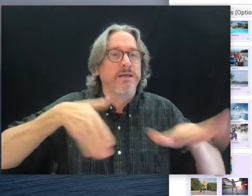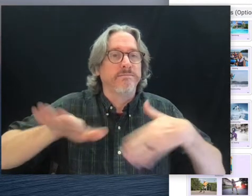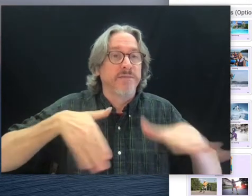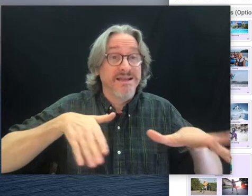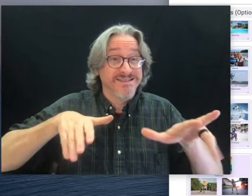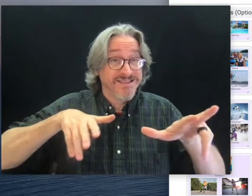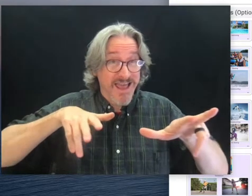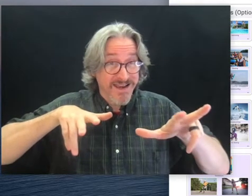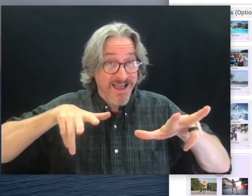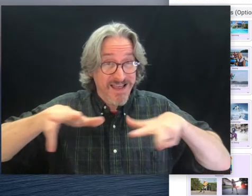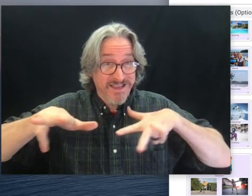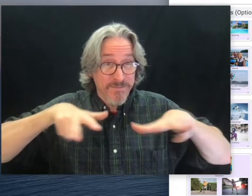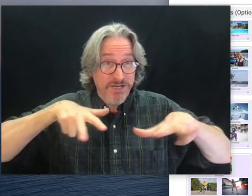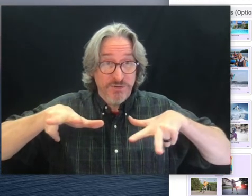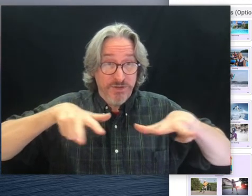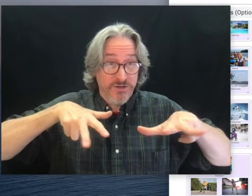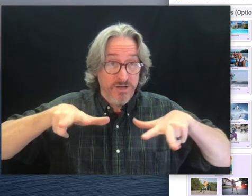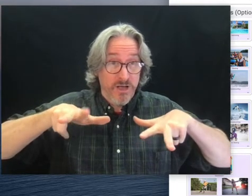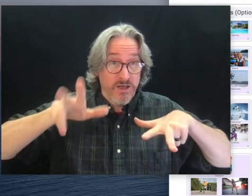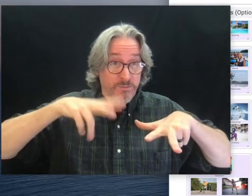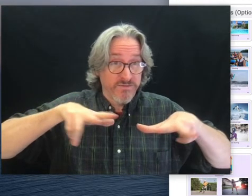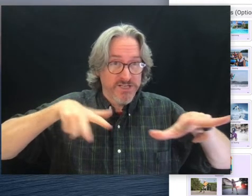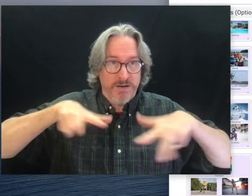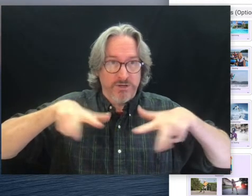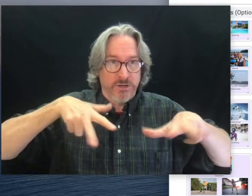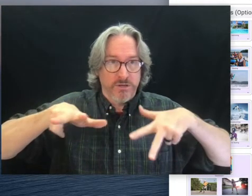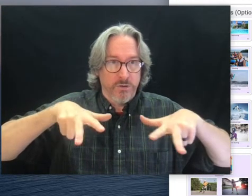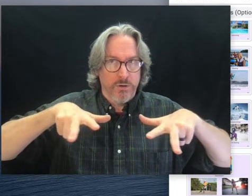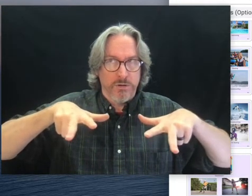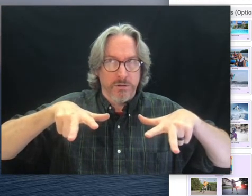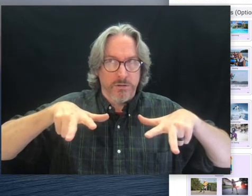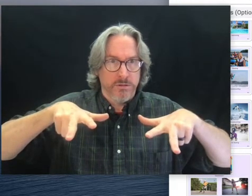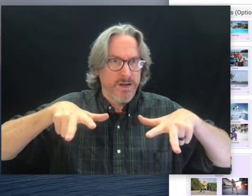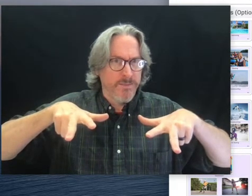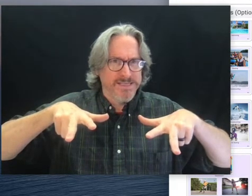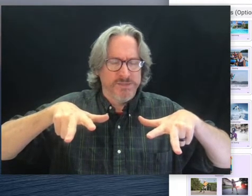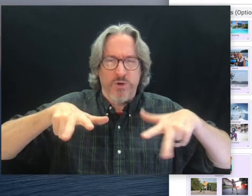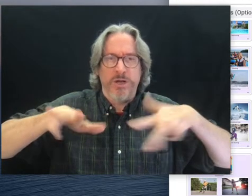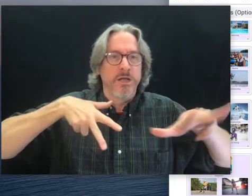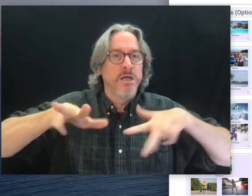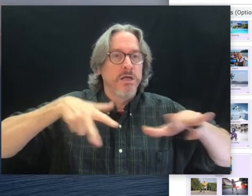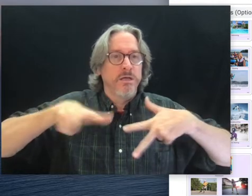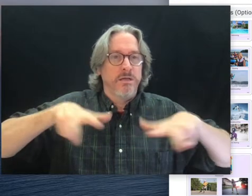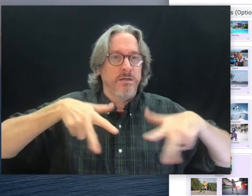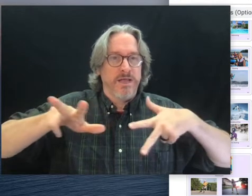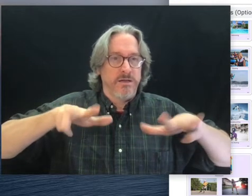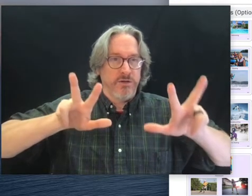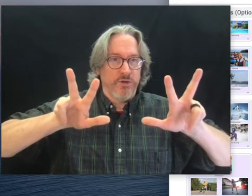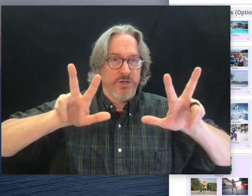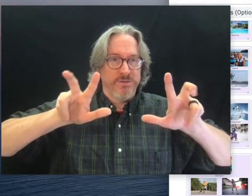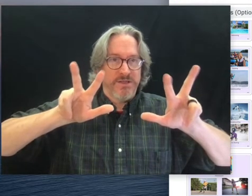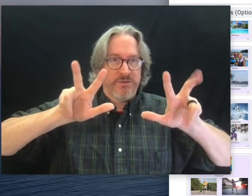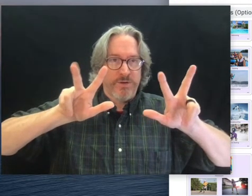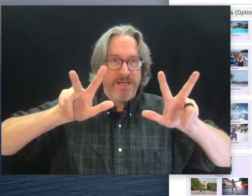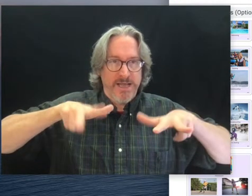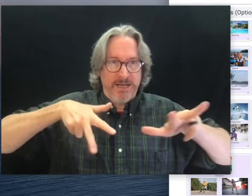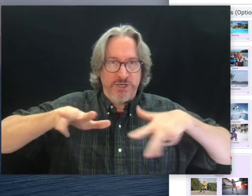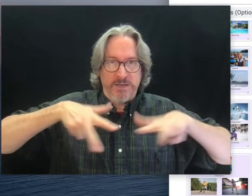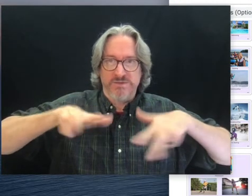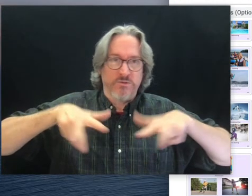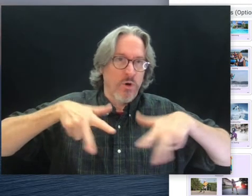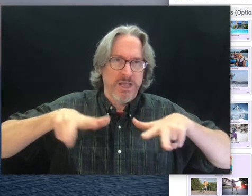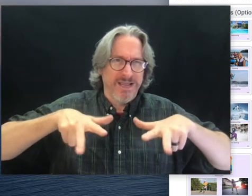Walking. And I think I mentioned with the previous chapter, or it might have been 6.1, that you can use the 3